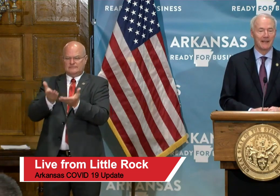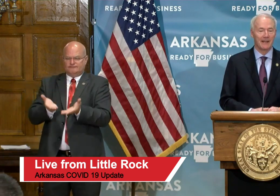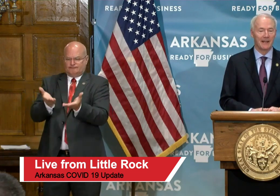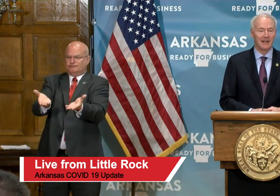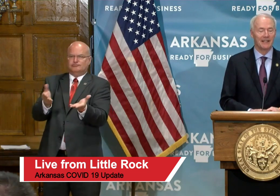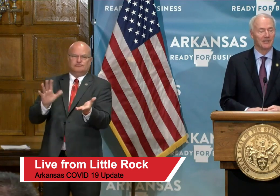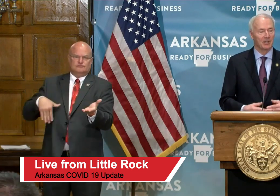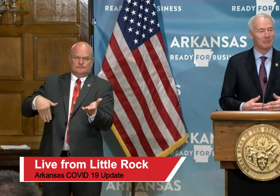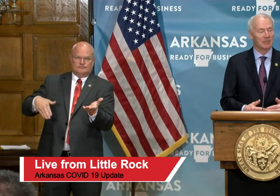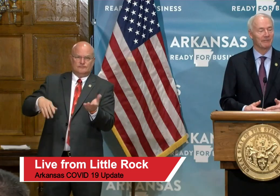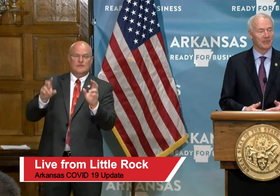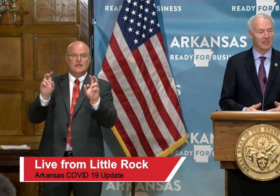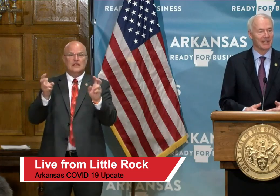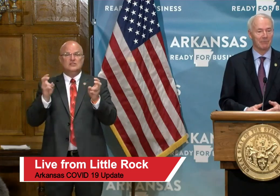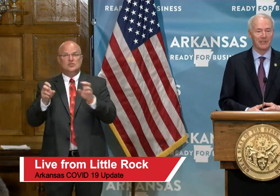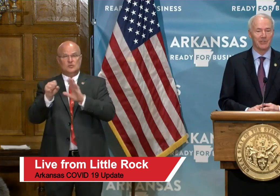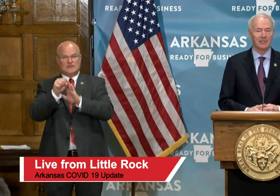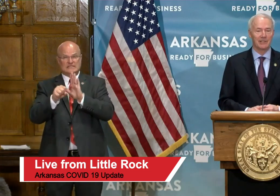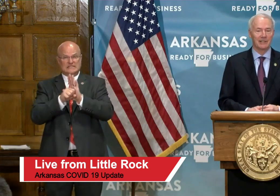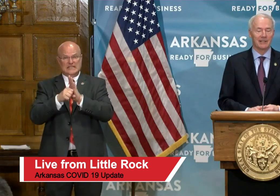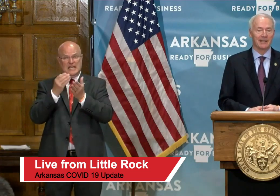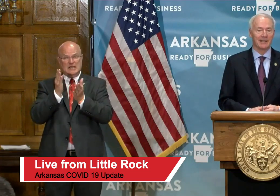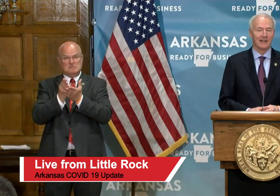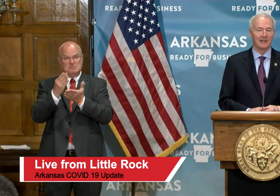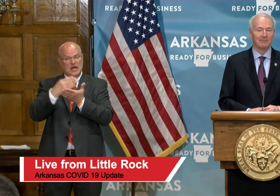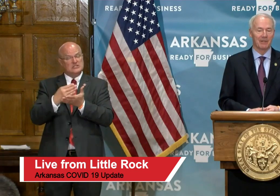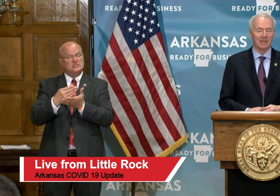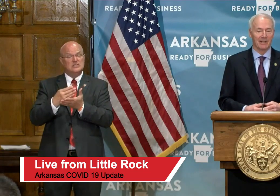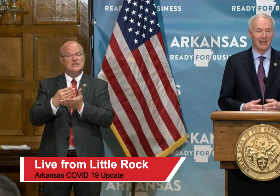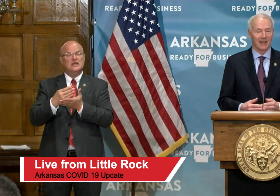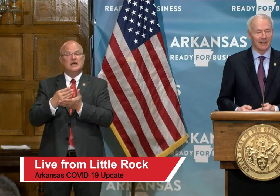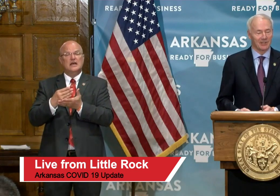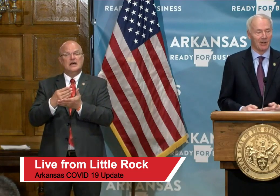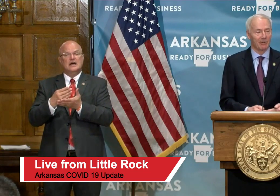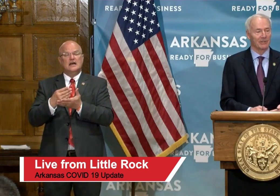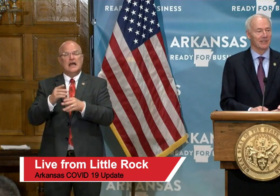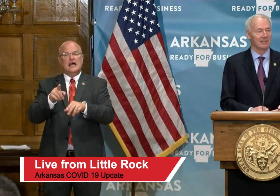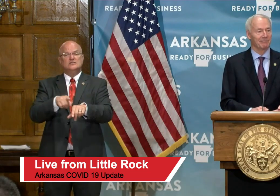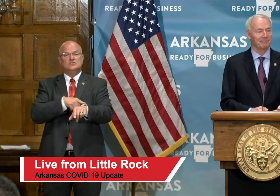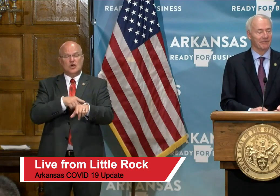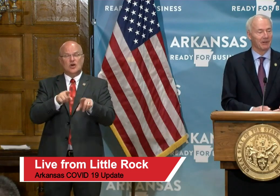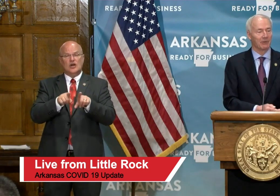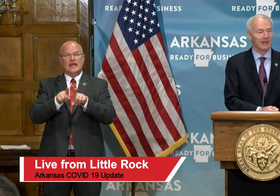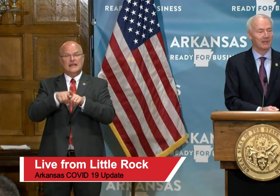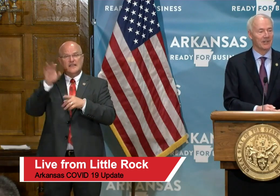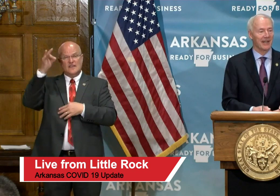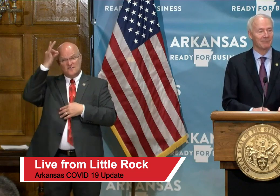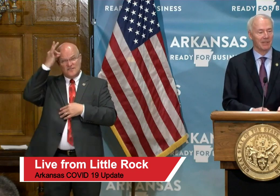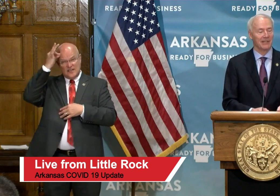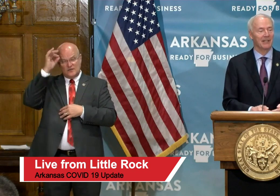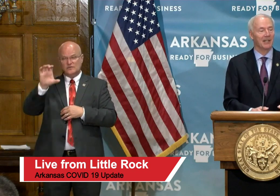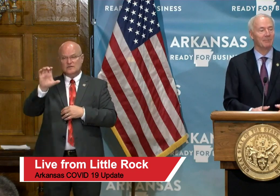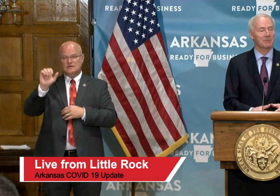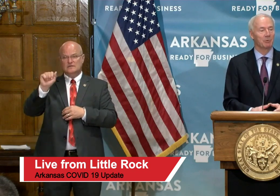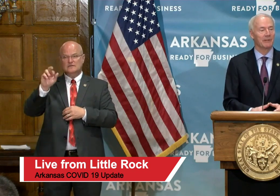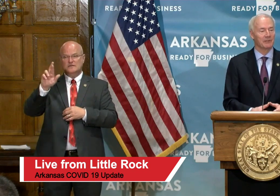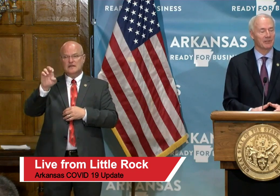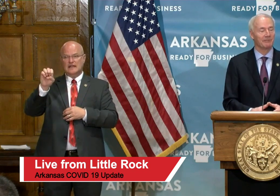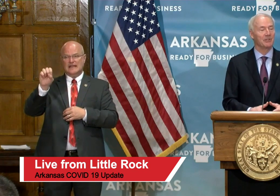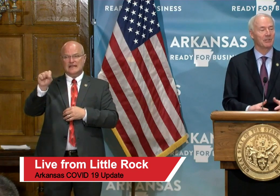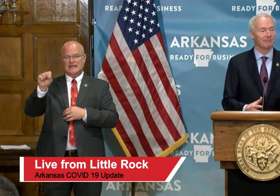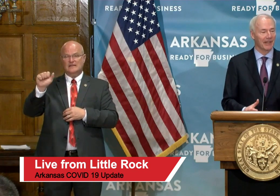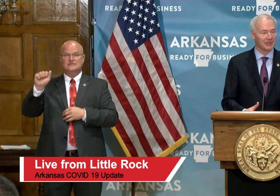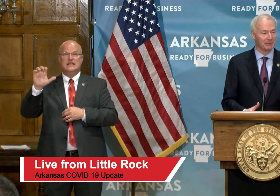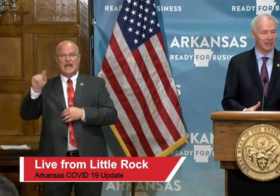you. In terms of the state budget, as long as the Federal CARES Act money comes